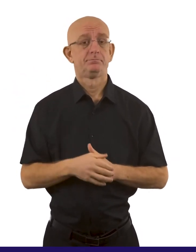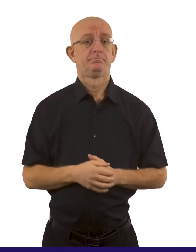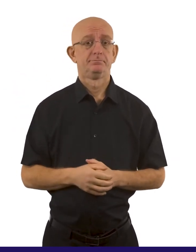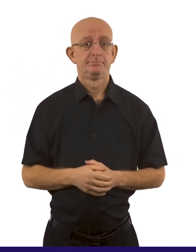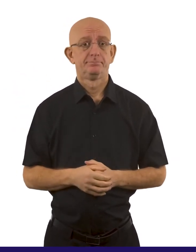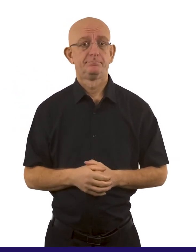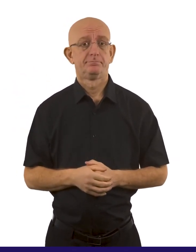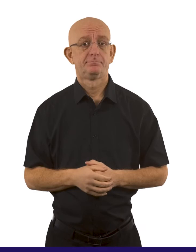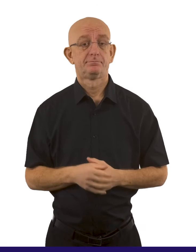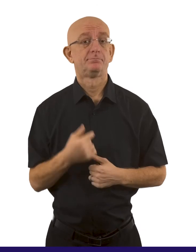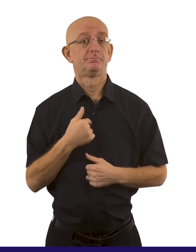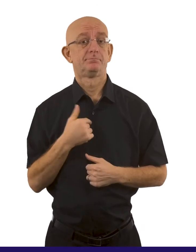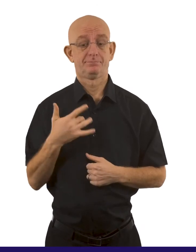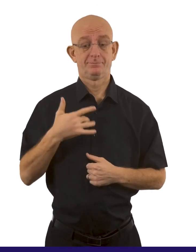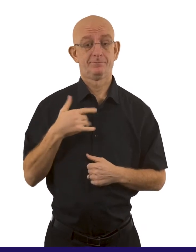brackets. Neighbours.